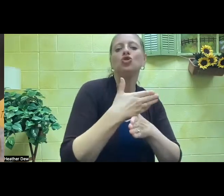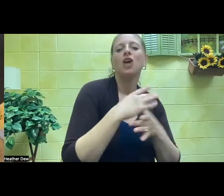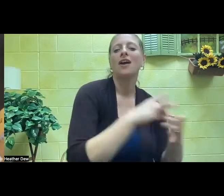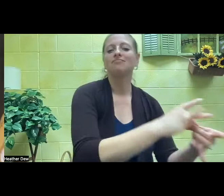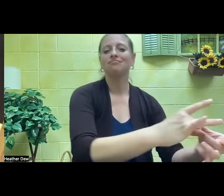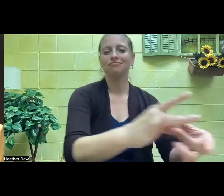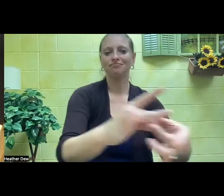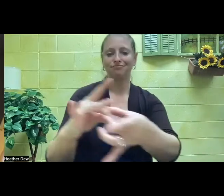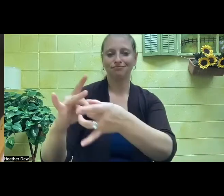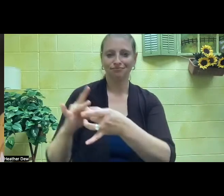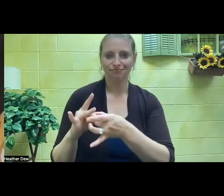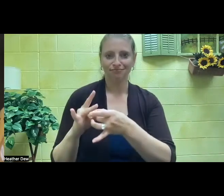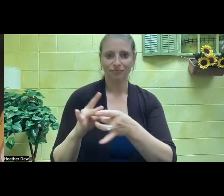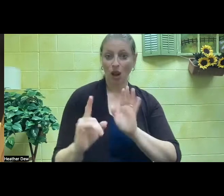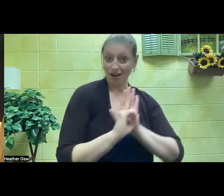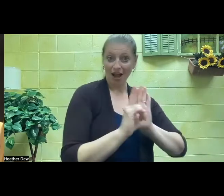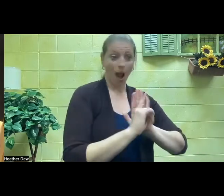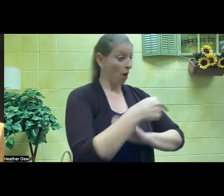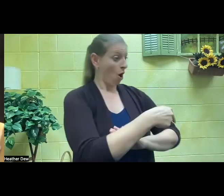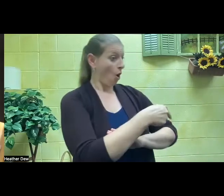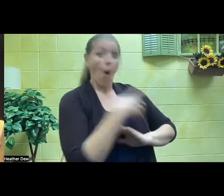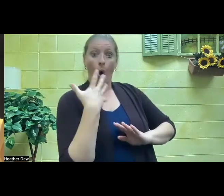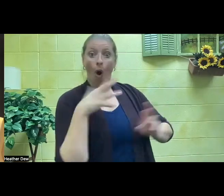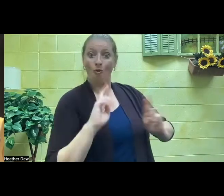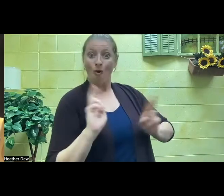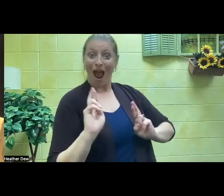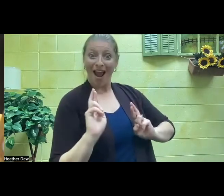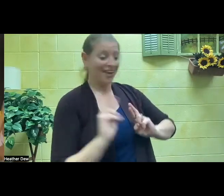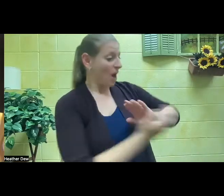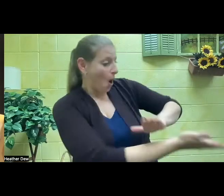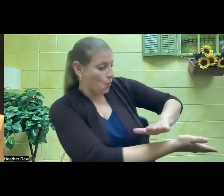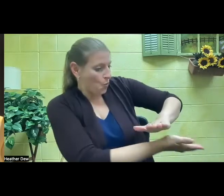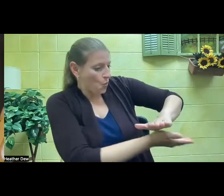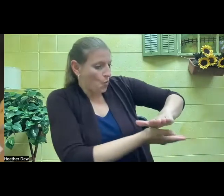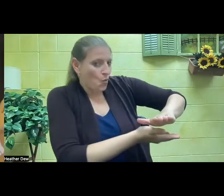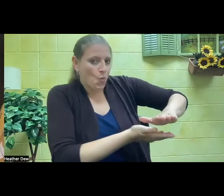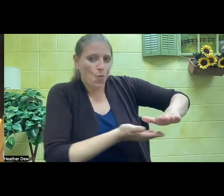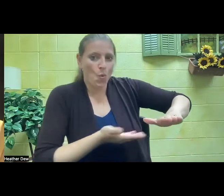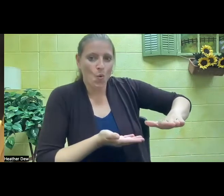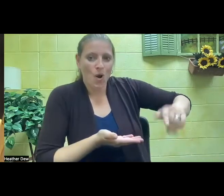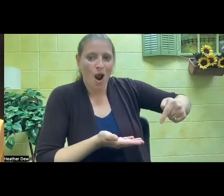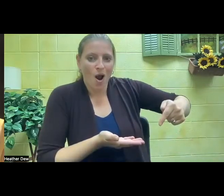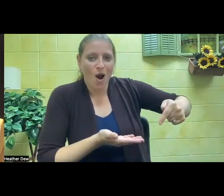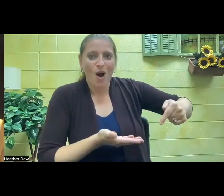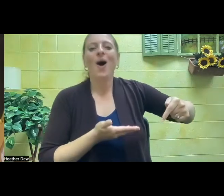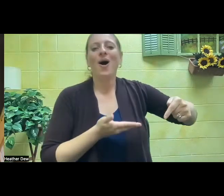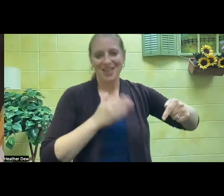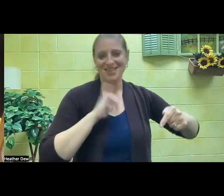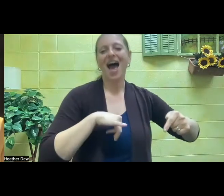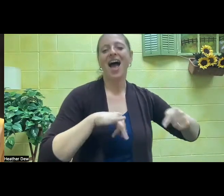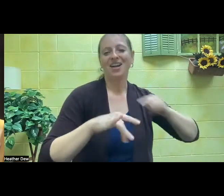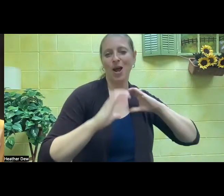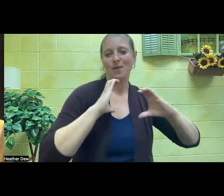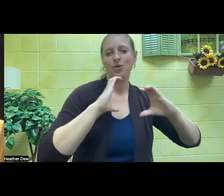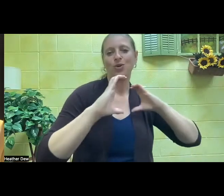loaf from the oven, and that's when the bread talks. It says in its scent, "Everything you've